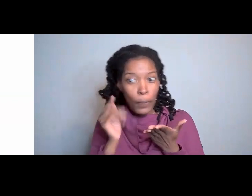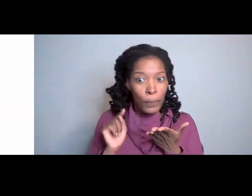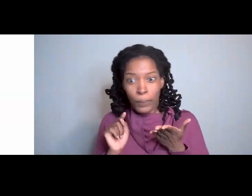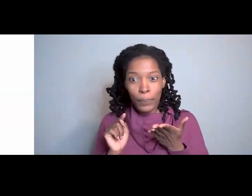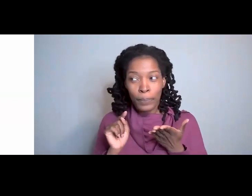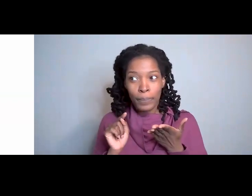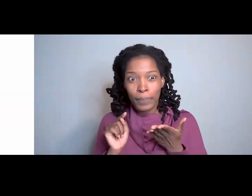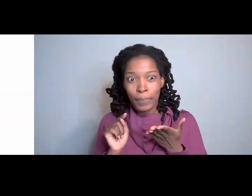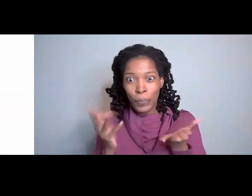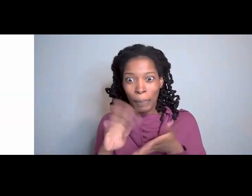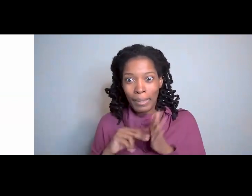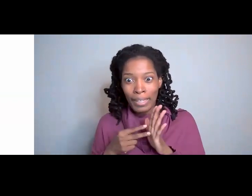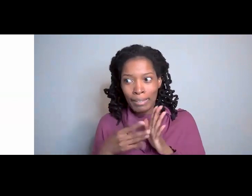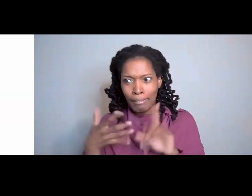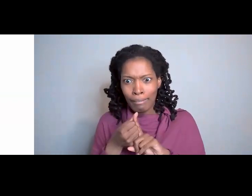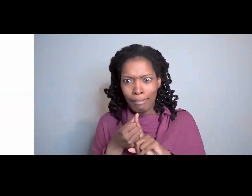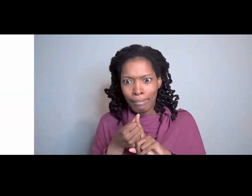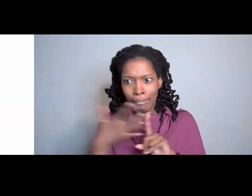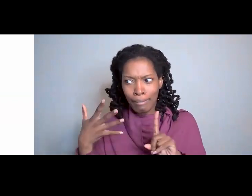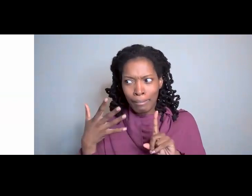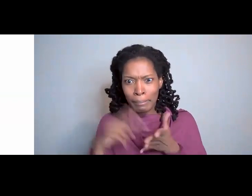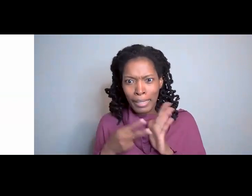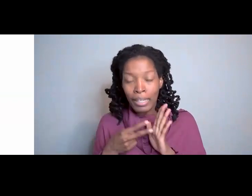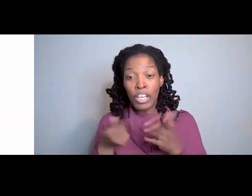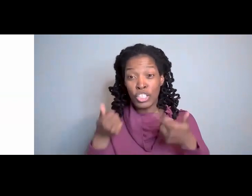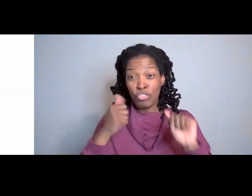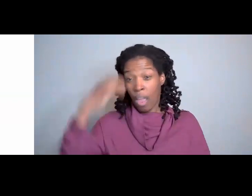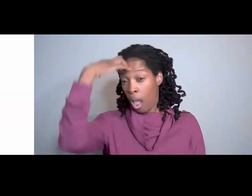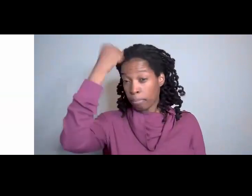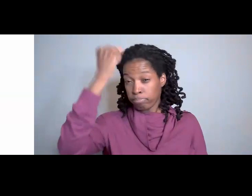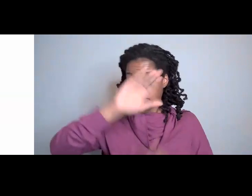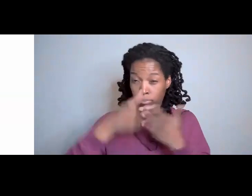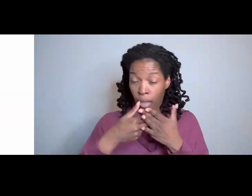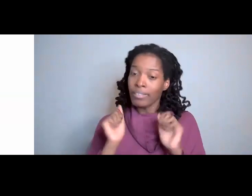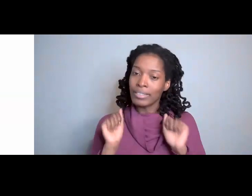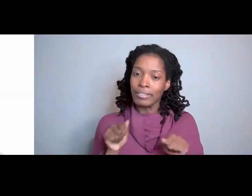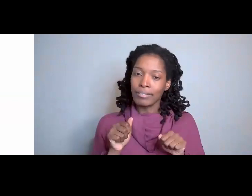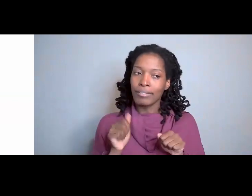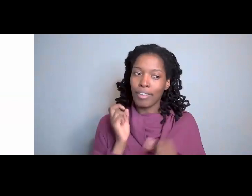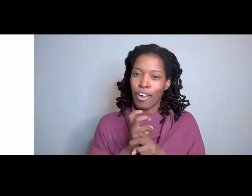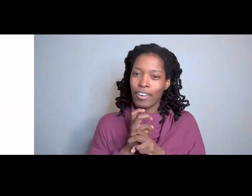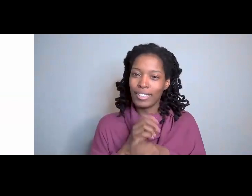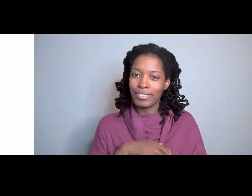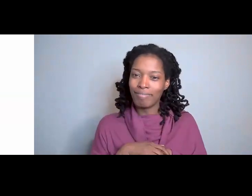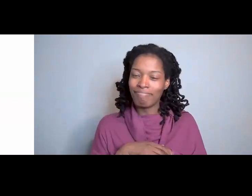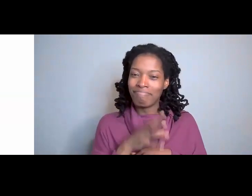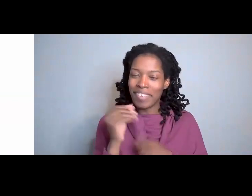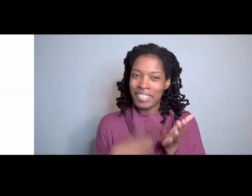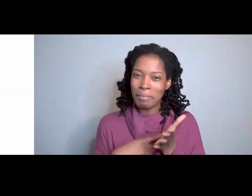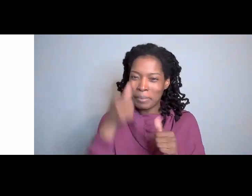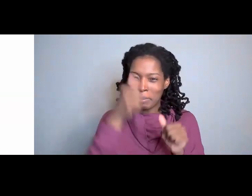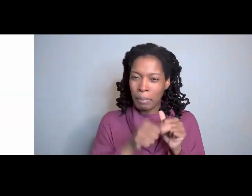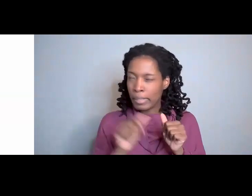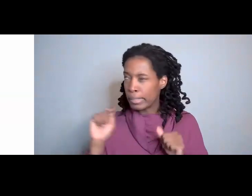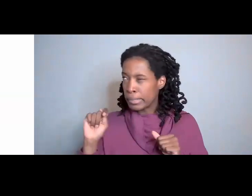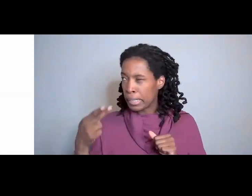it easier, because remembering this can get hard, and sometimes remembering what is a table header, should